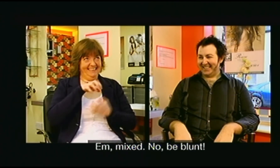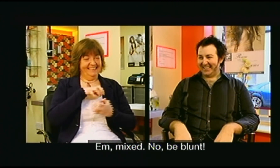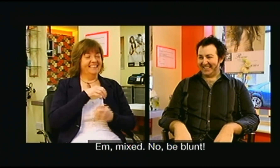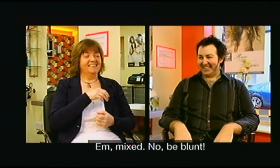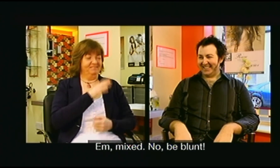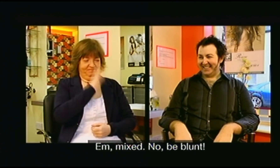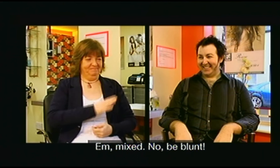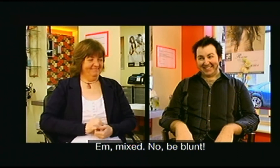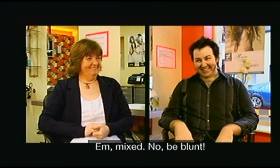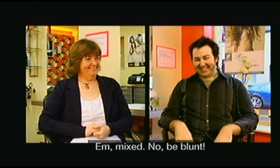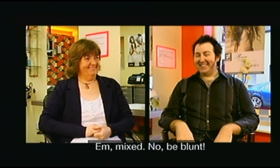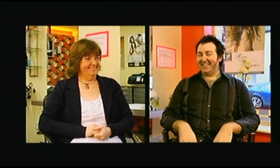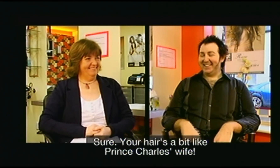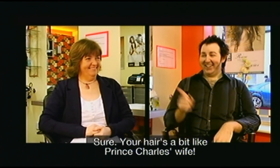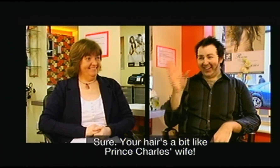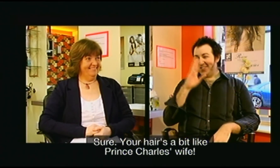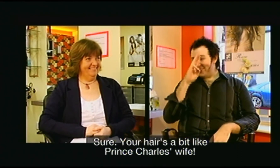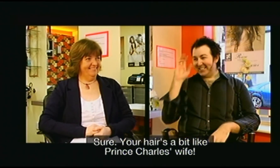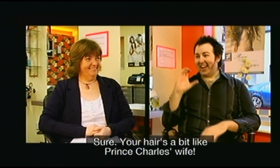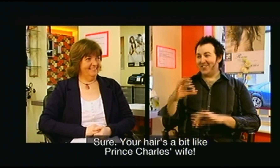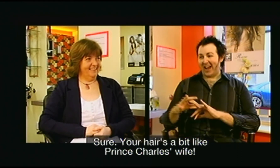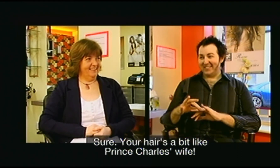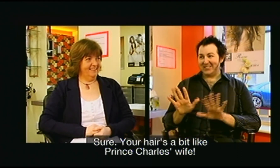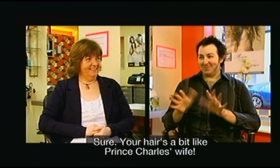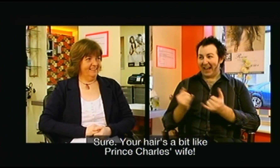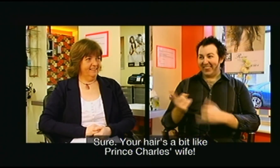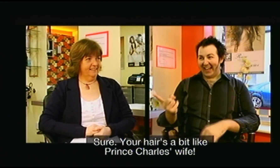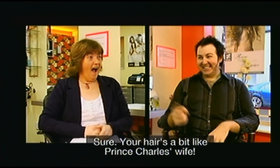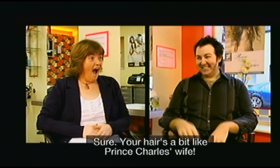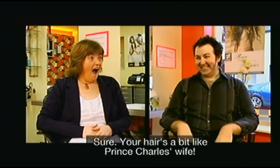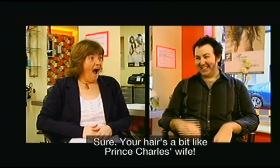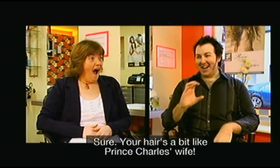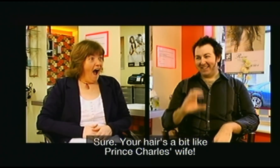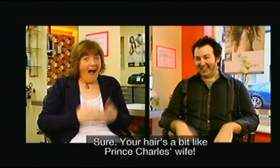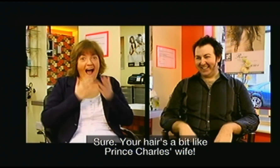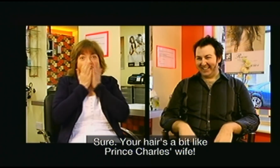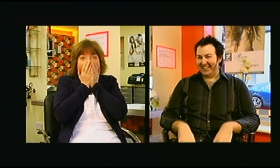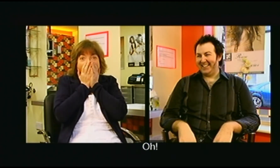Mixed. No, be blunt. Sure. Your hair's a bit like Prince Charles's wife.